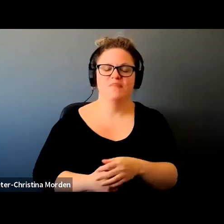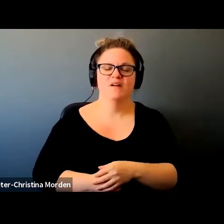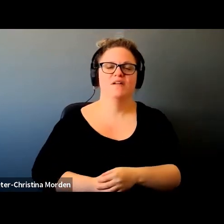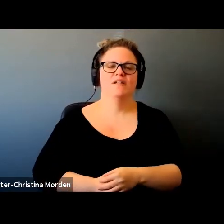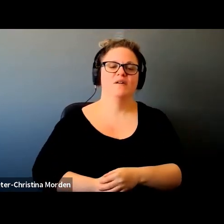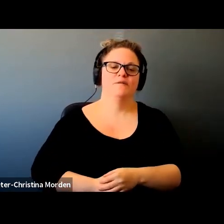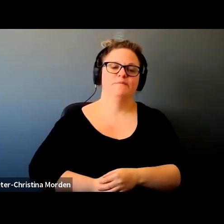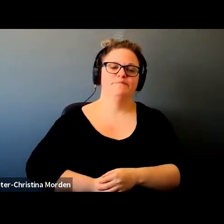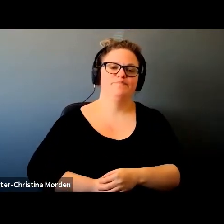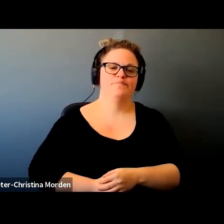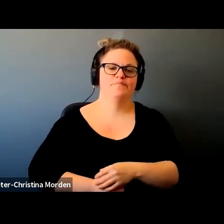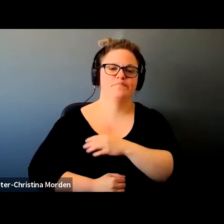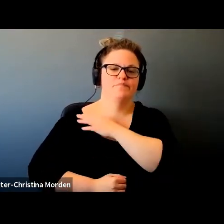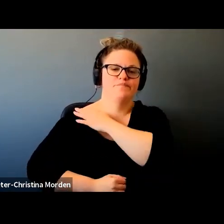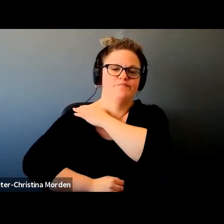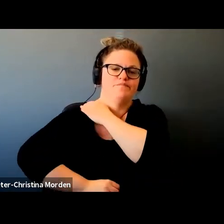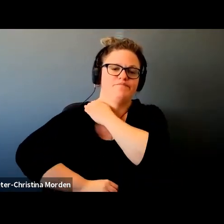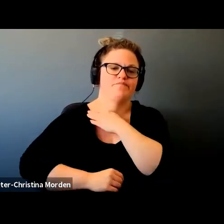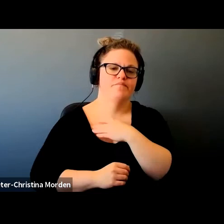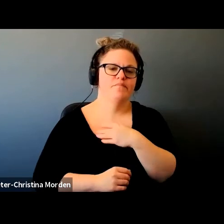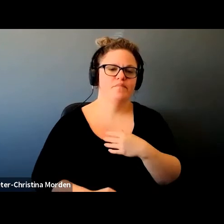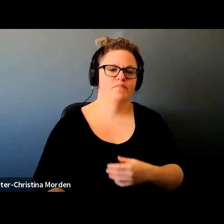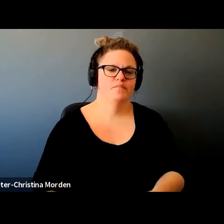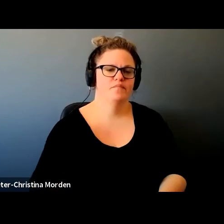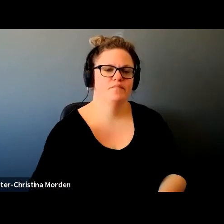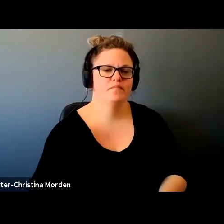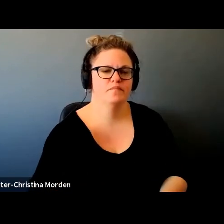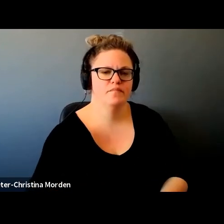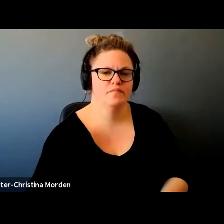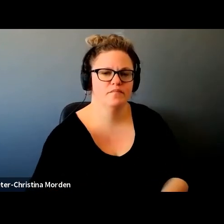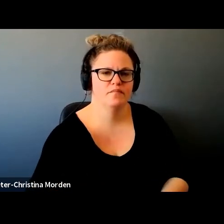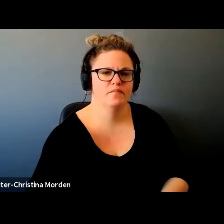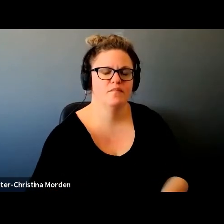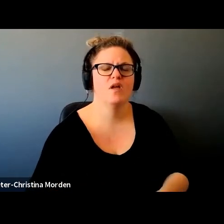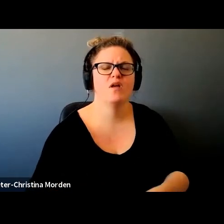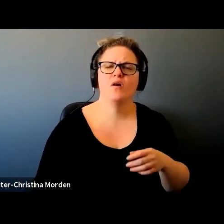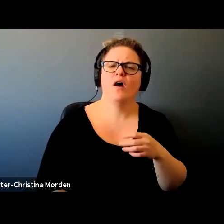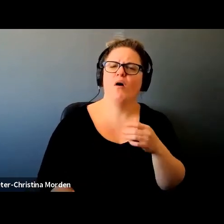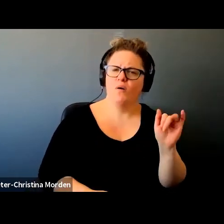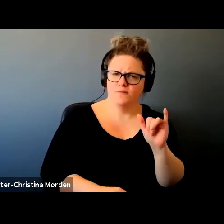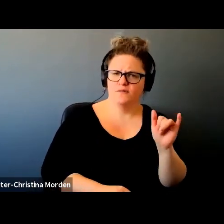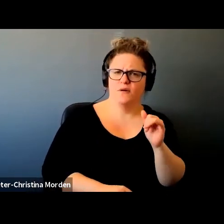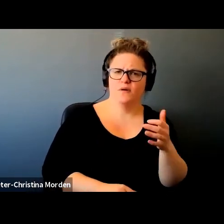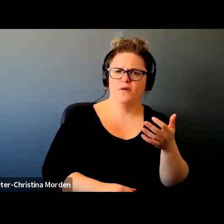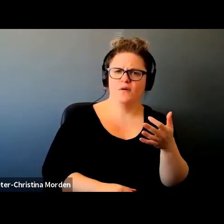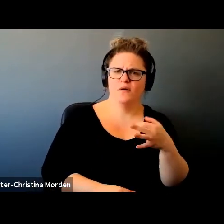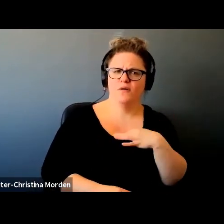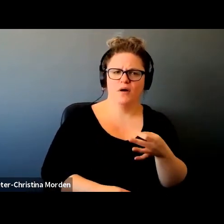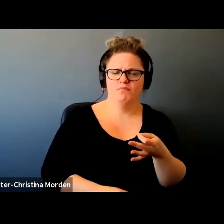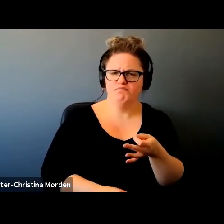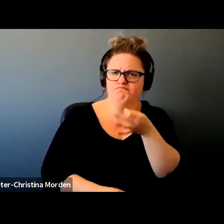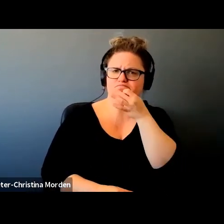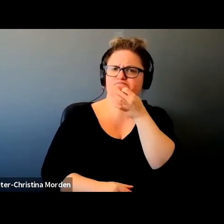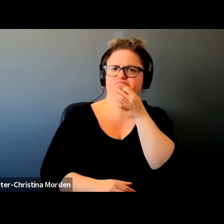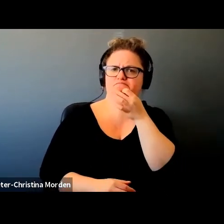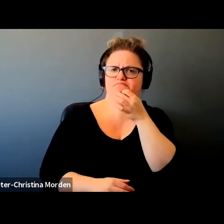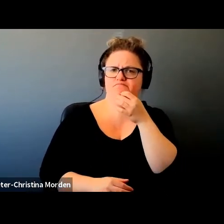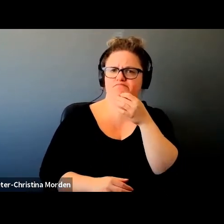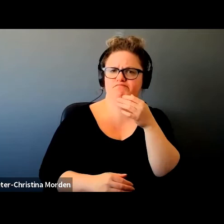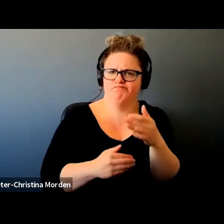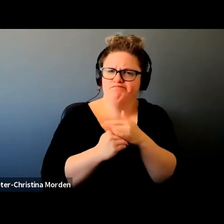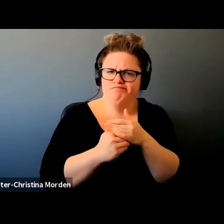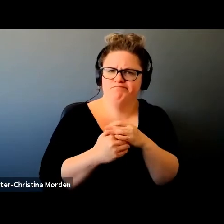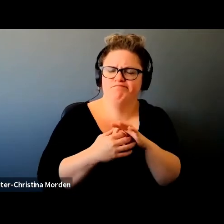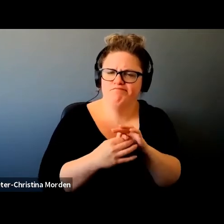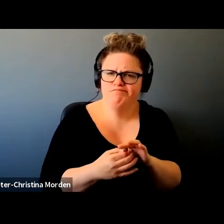The other thing that I have is that I have a real capacity to create intimacy. So I like to have a smaller space, a